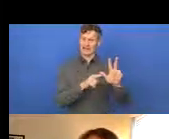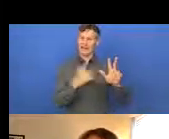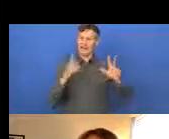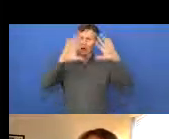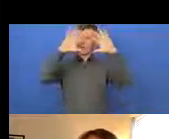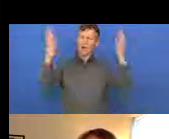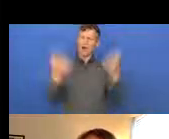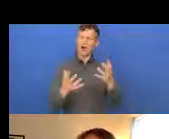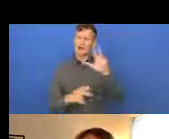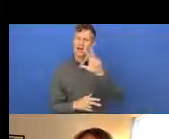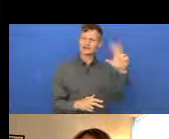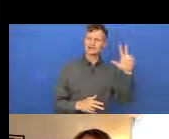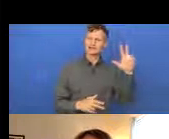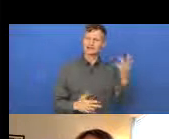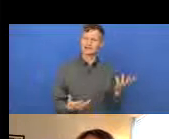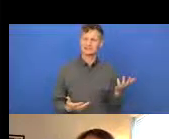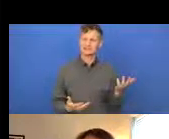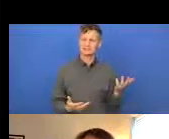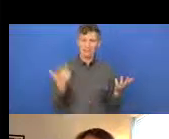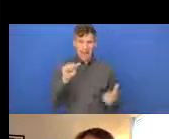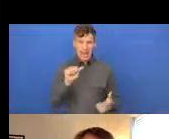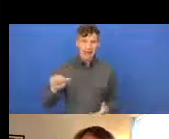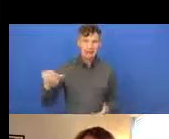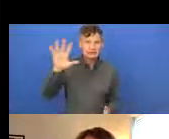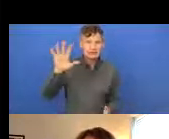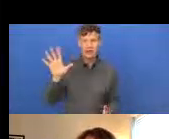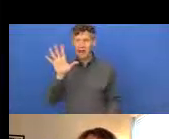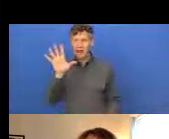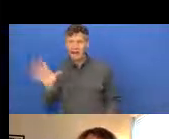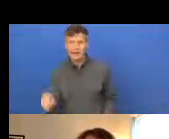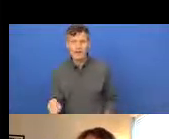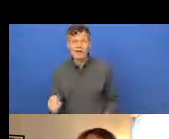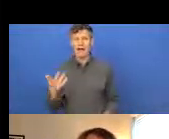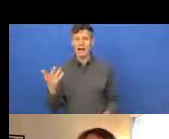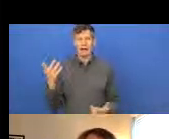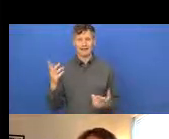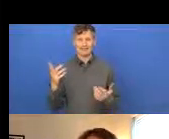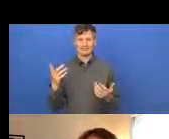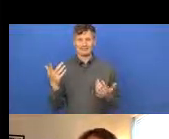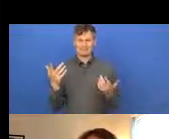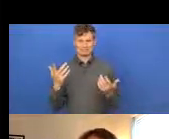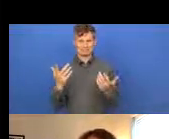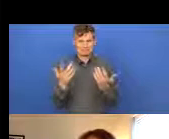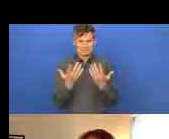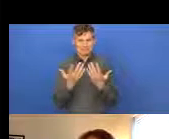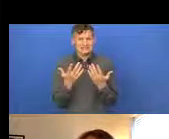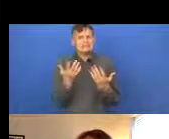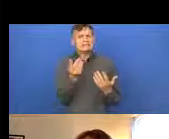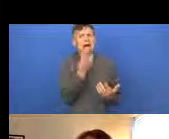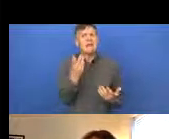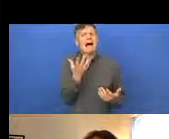Central and South America, and the Middle East included regions where certain countries were overrepresented. So for example,